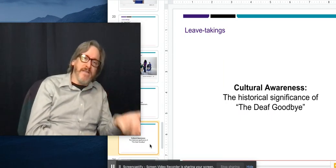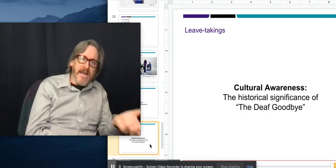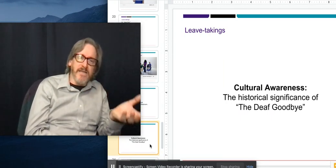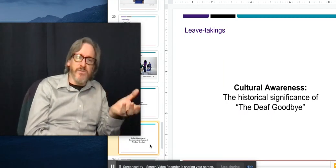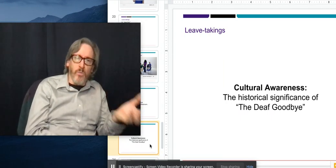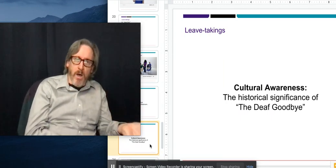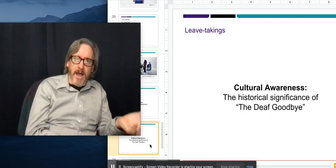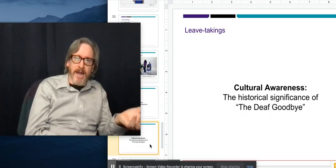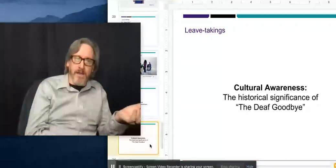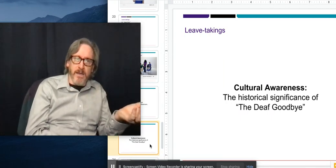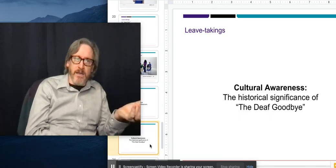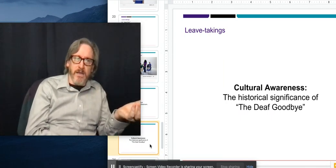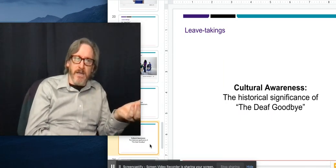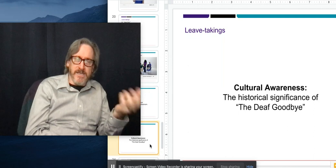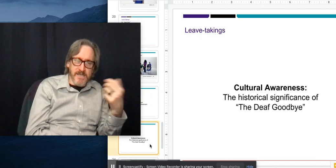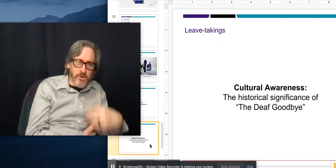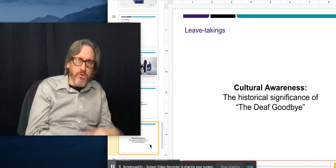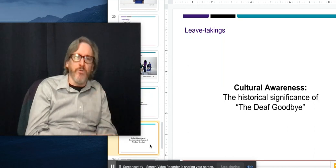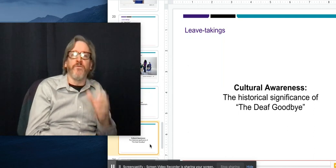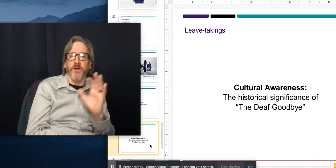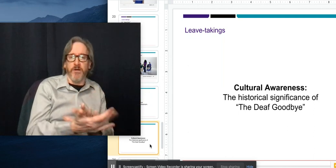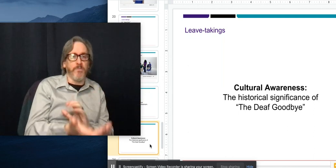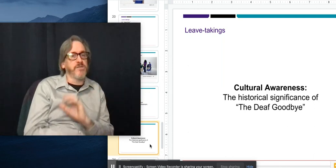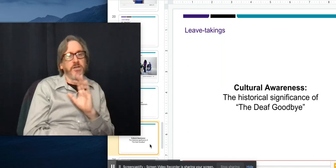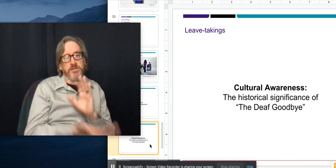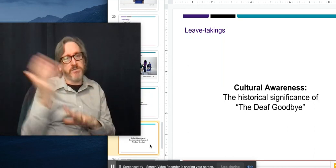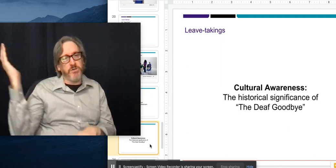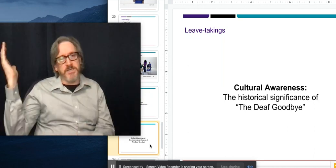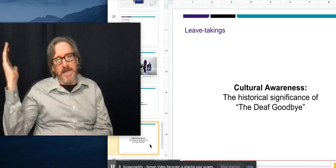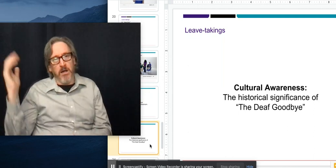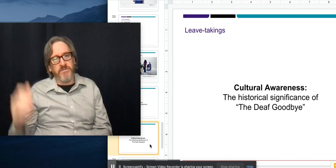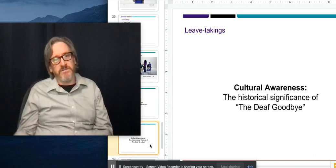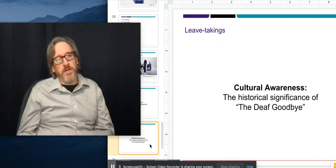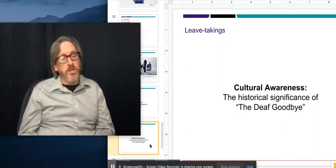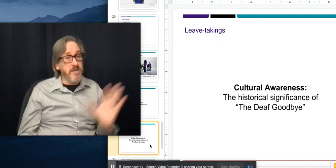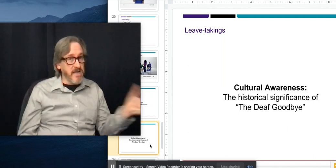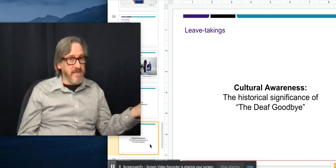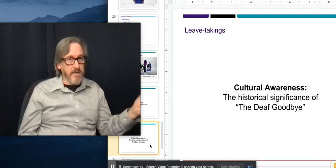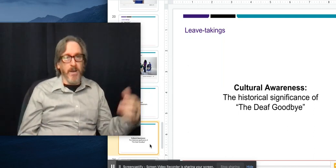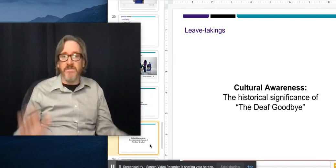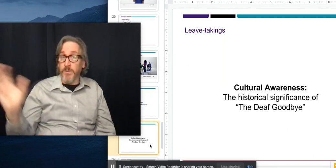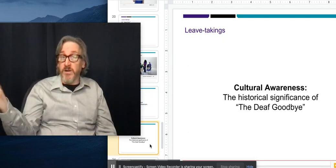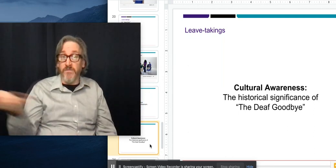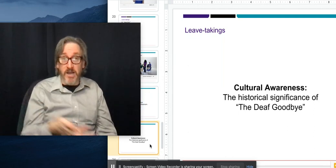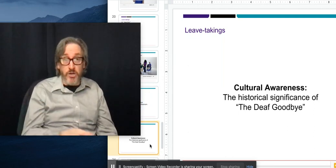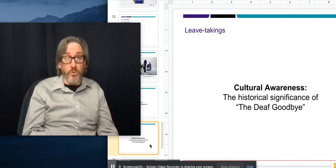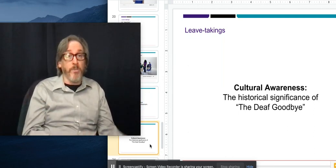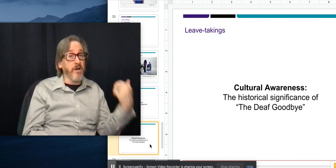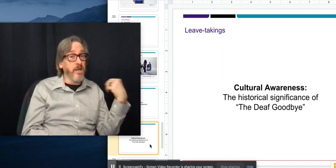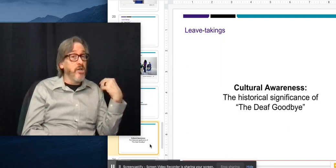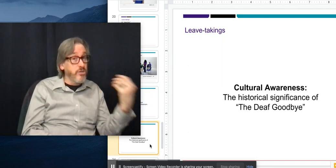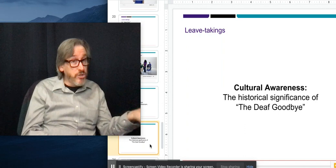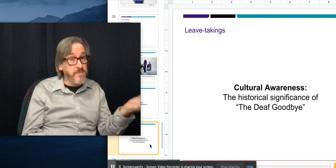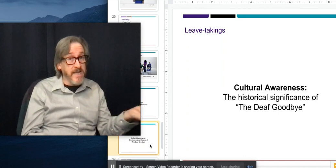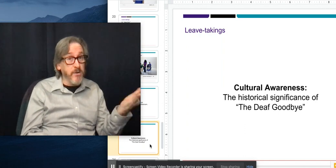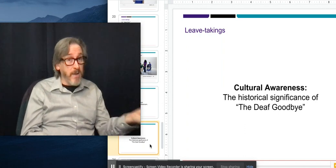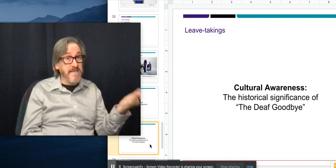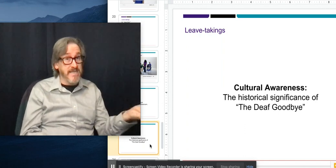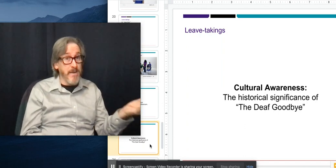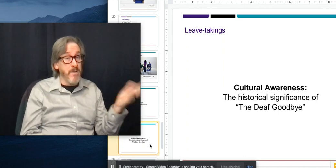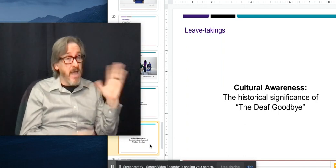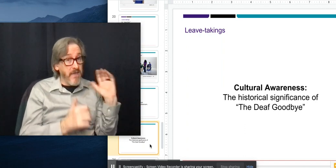So that is why it's considered rude for a hearing person to just sort of take off, not say goodbye. If someone invited you to a party, you should